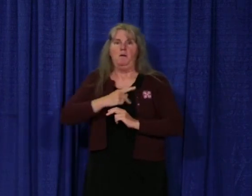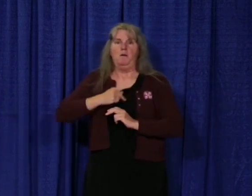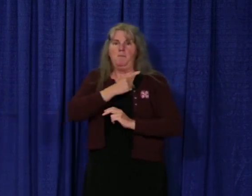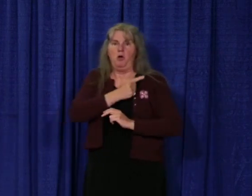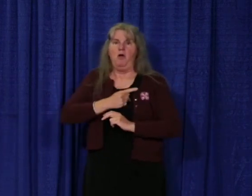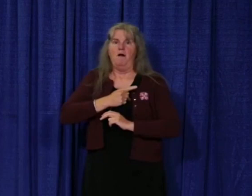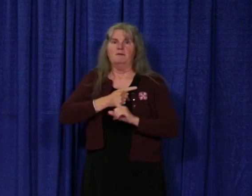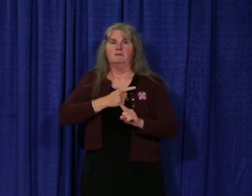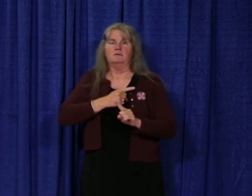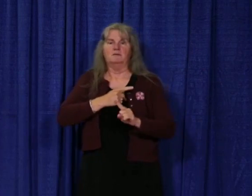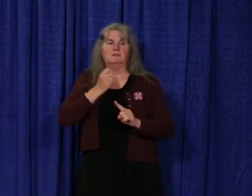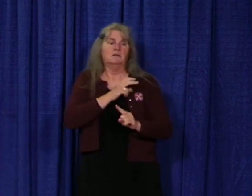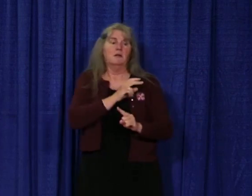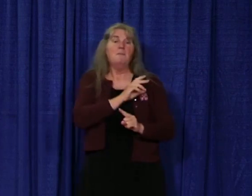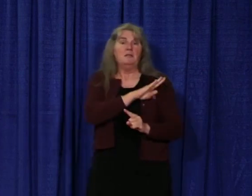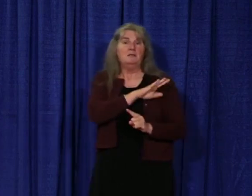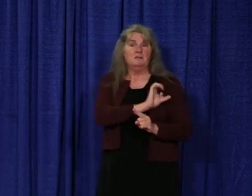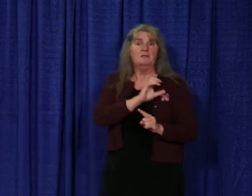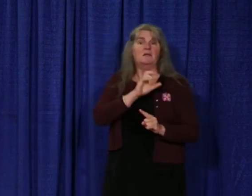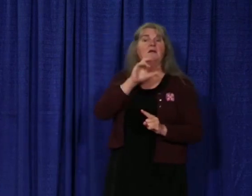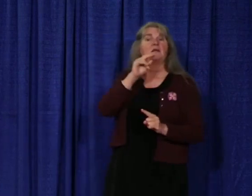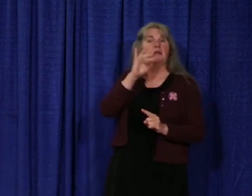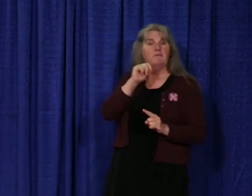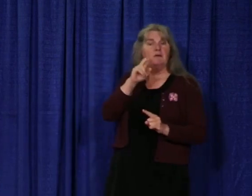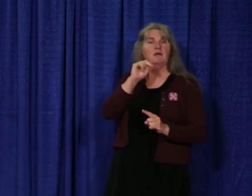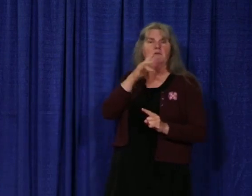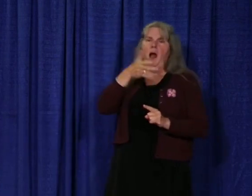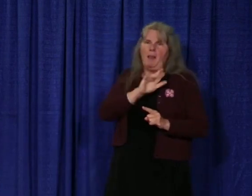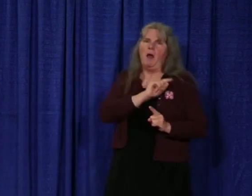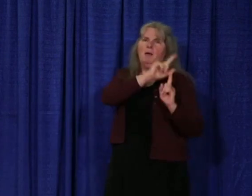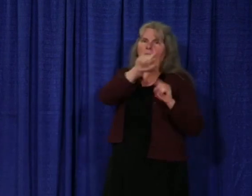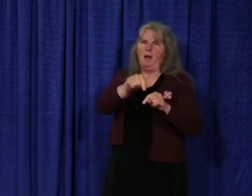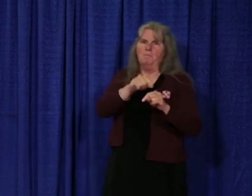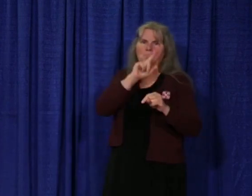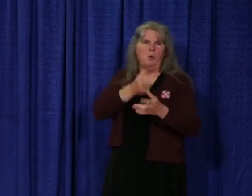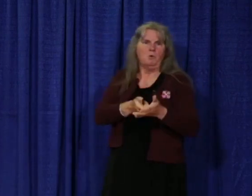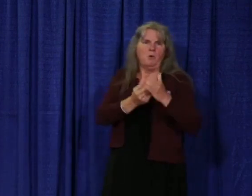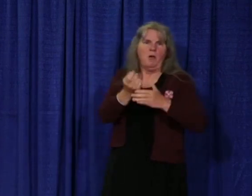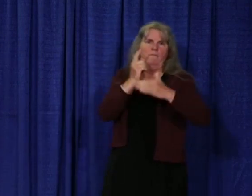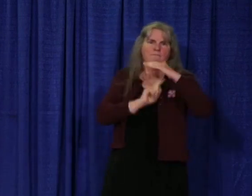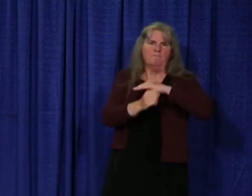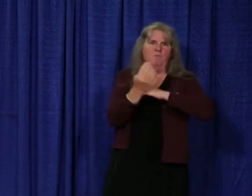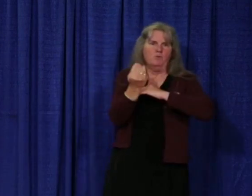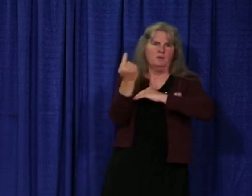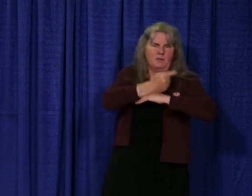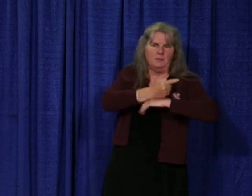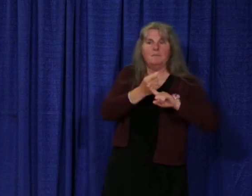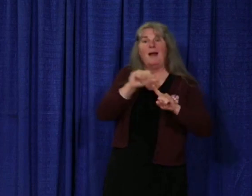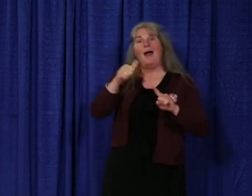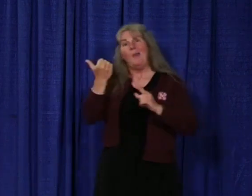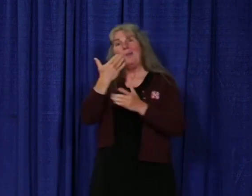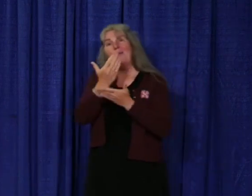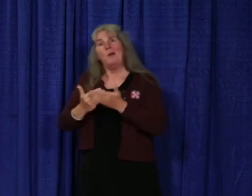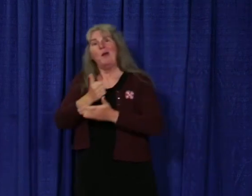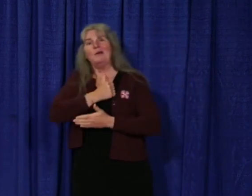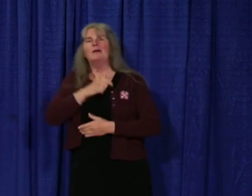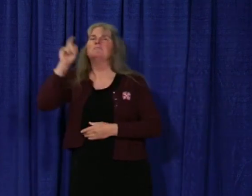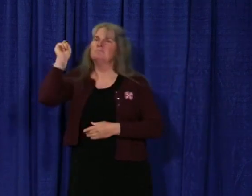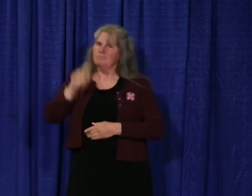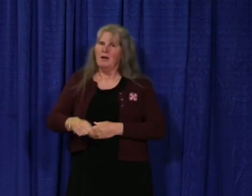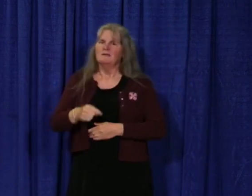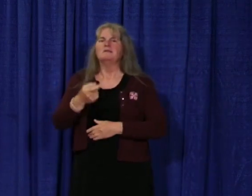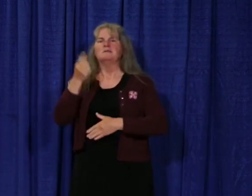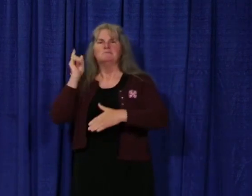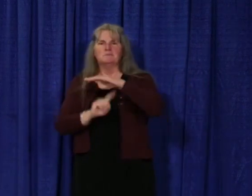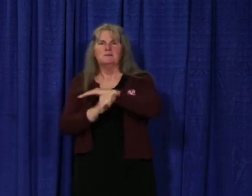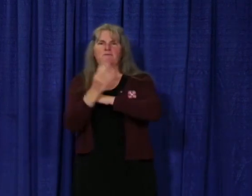Columbia, Northwest Territories, and Nunavut Territories to self-isolate for 14 days when they arrive in Yukon. We